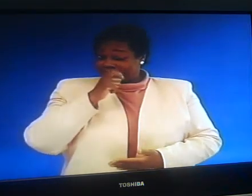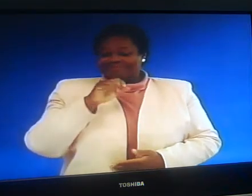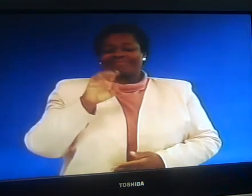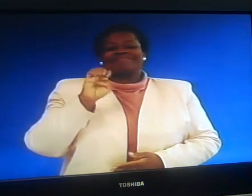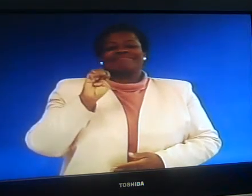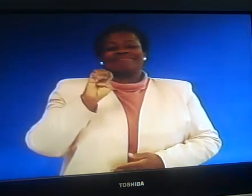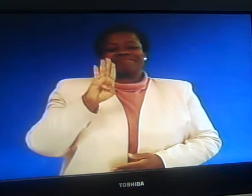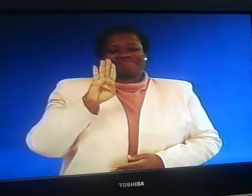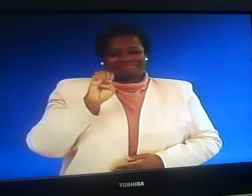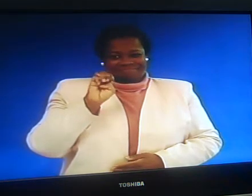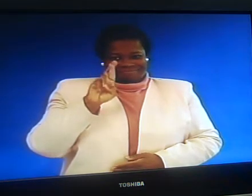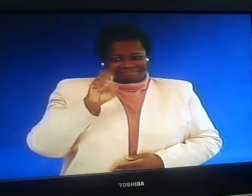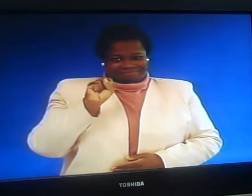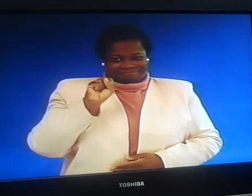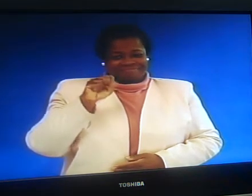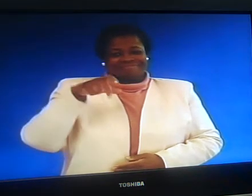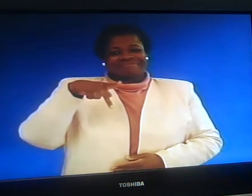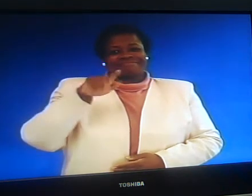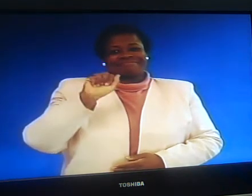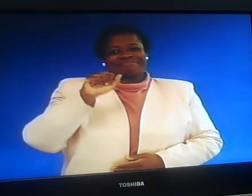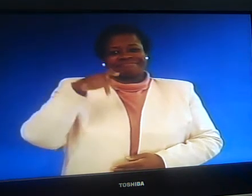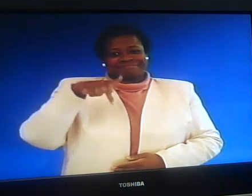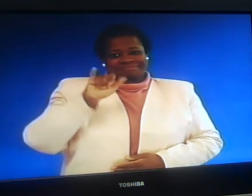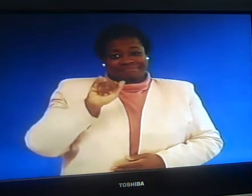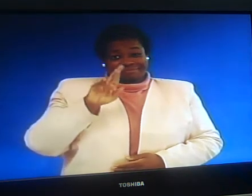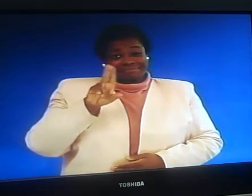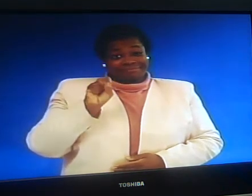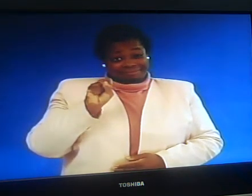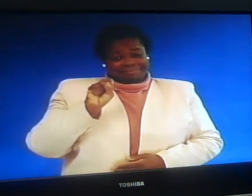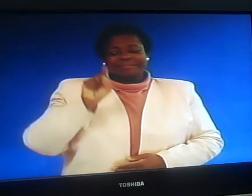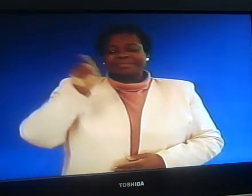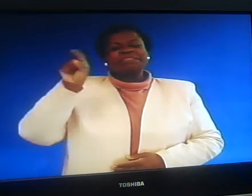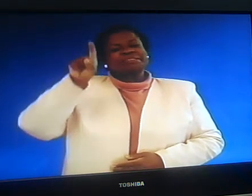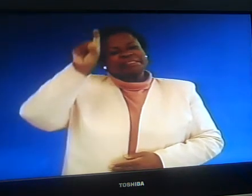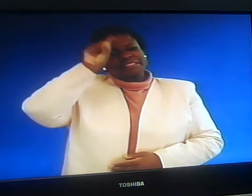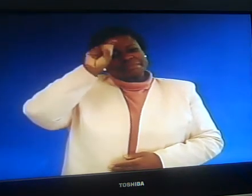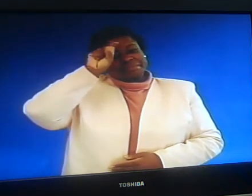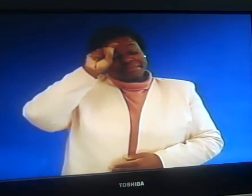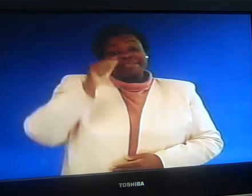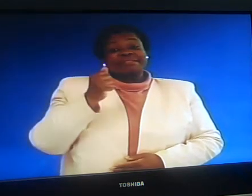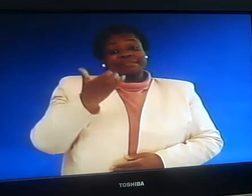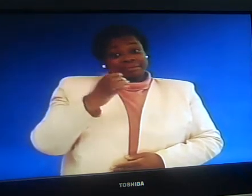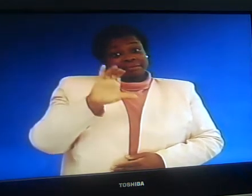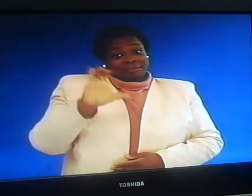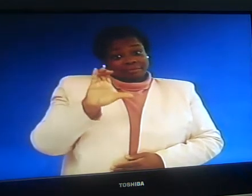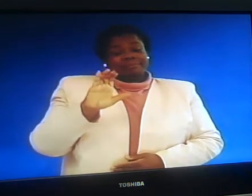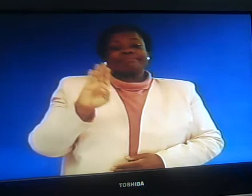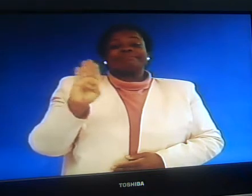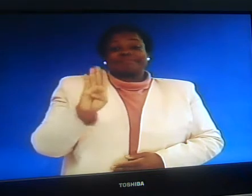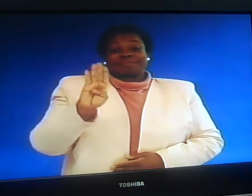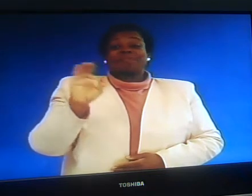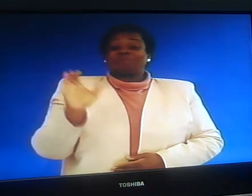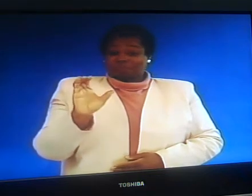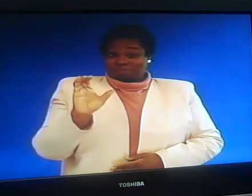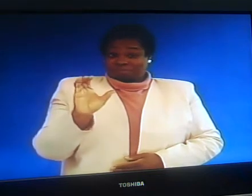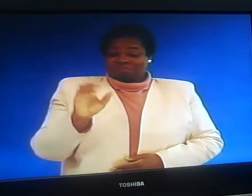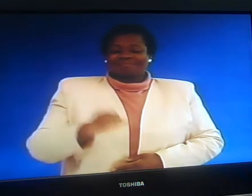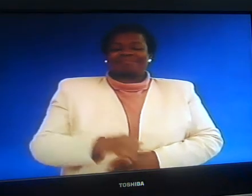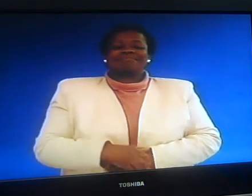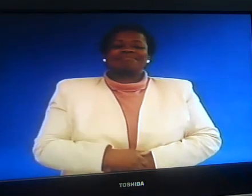deaf people kind of written down was by Ebers Parias. It's in Egypt, 10th century